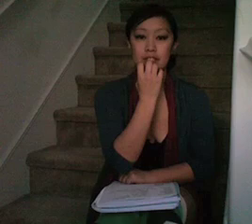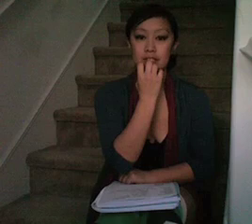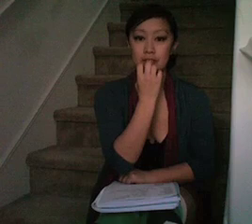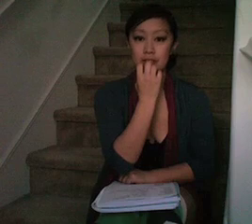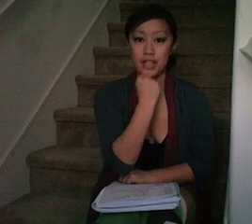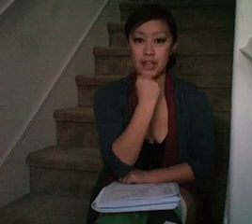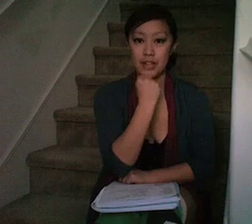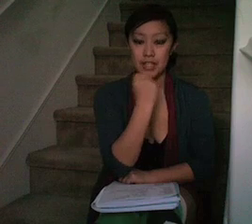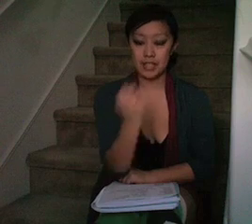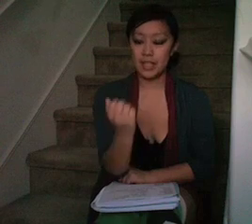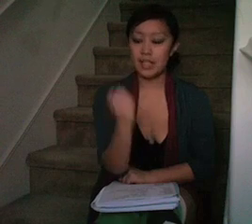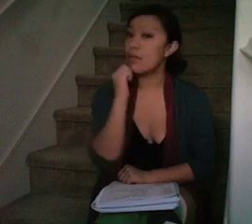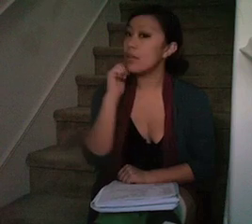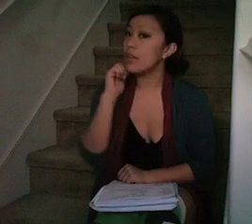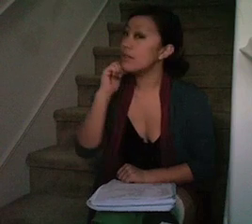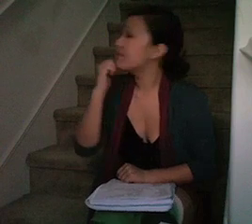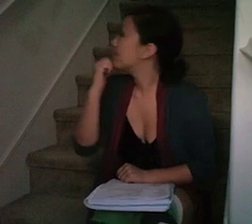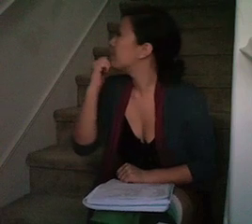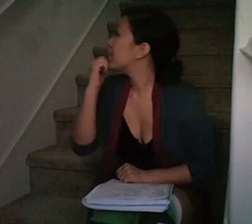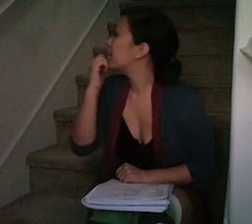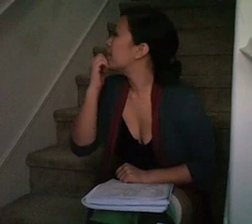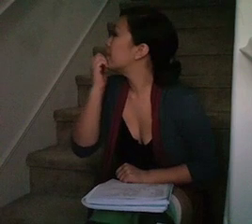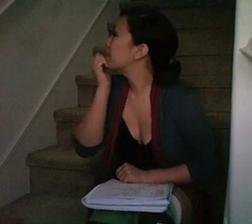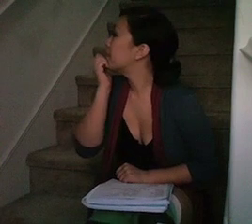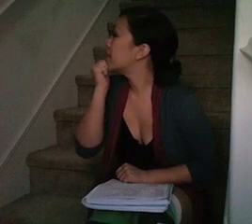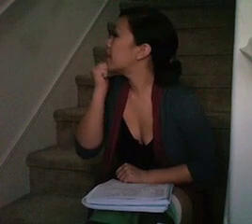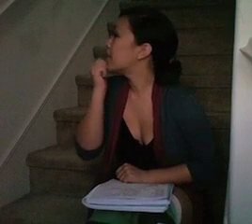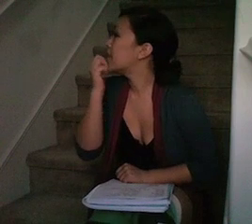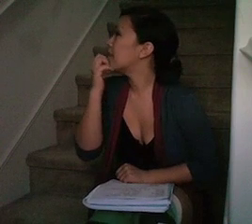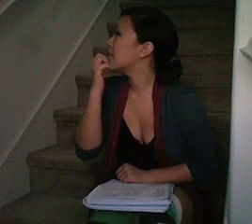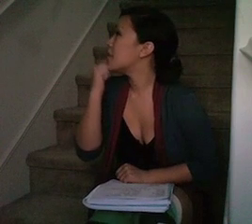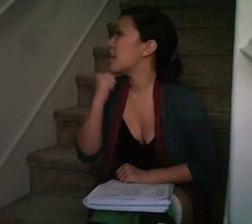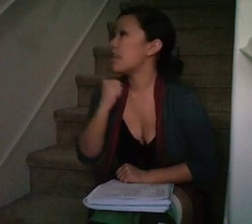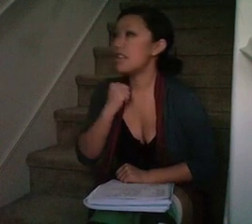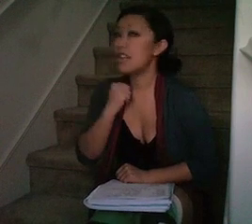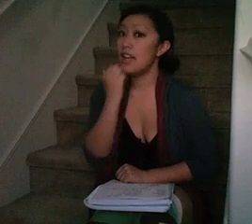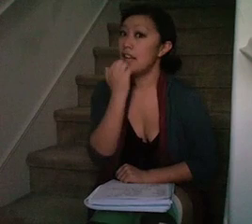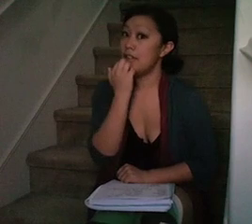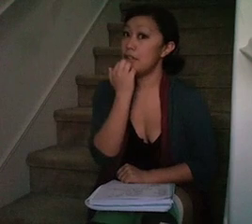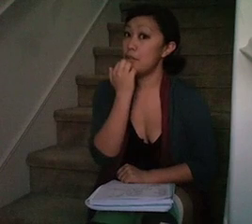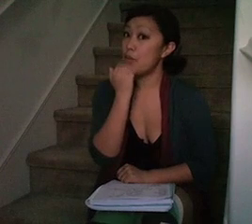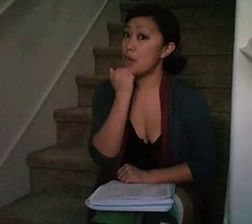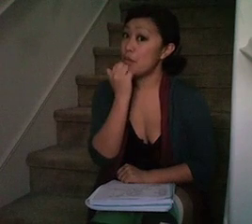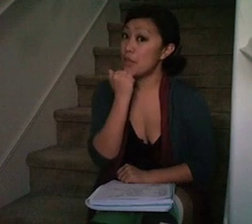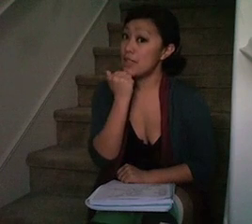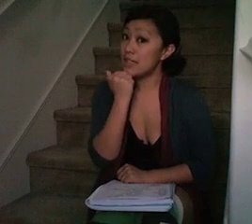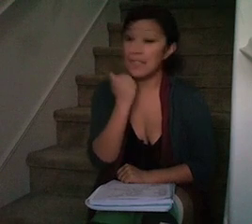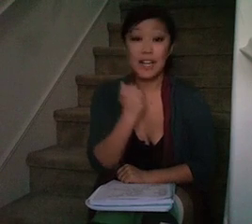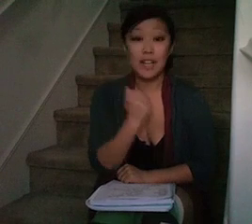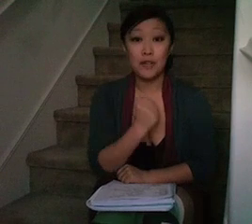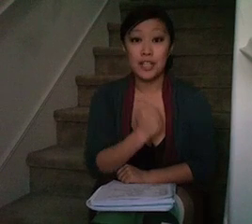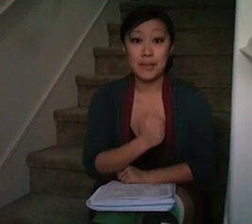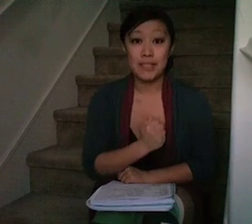just go cherish, it's kind of like where you're here, like cherish, if you do it more than once in California, that means